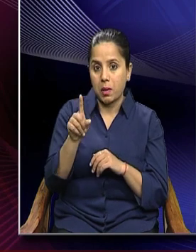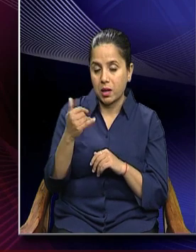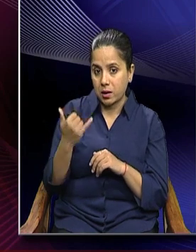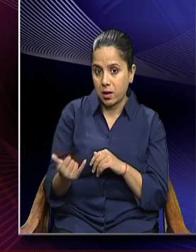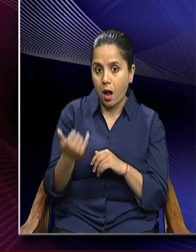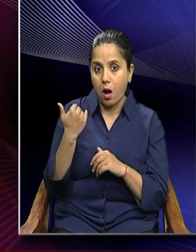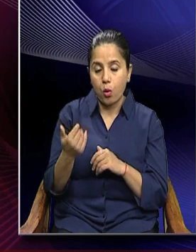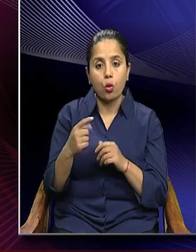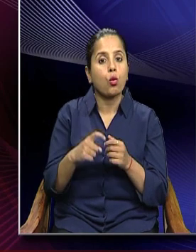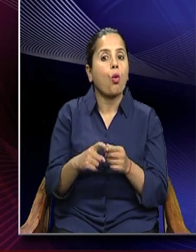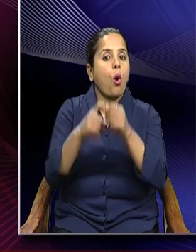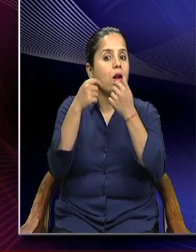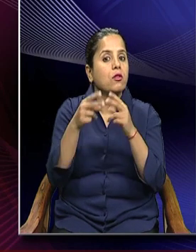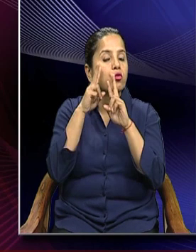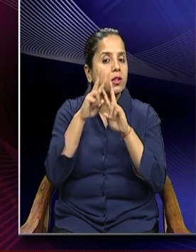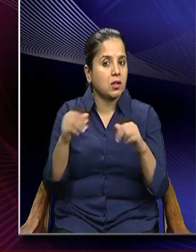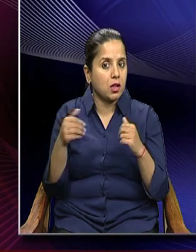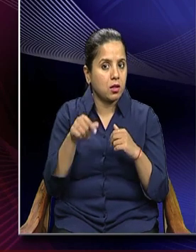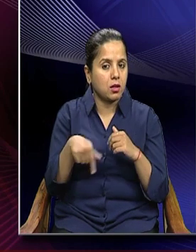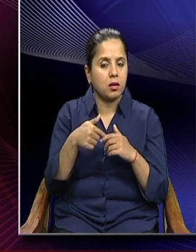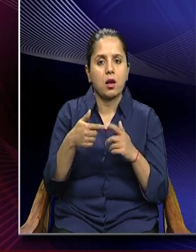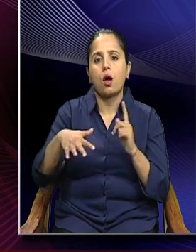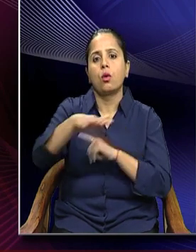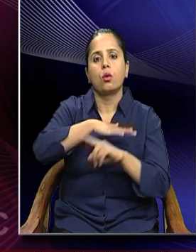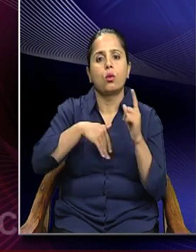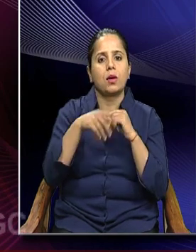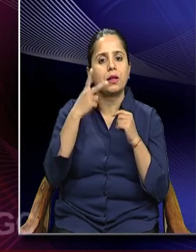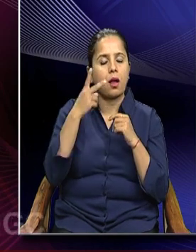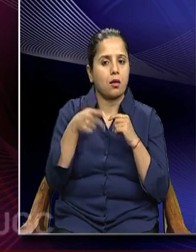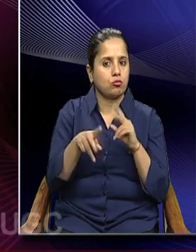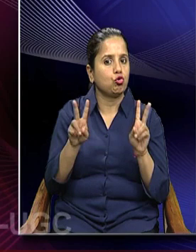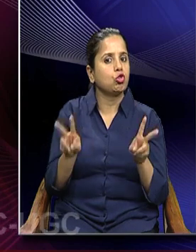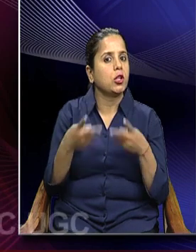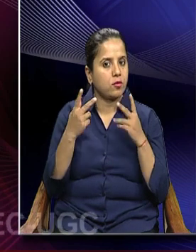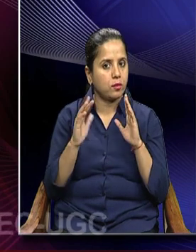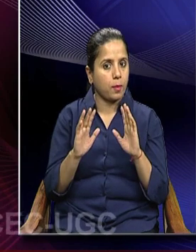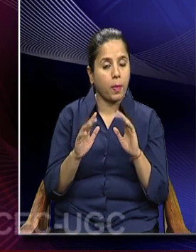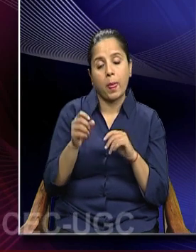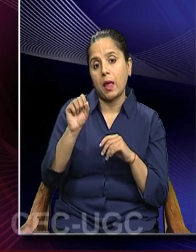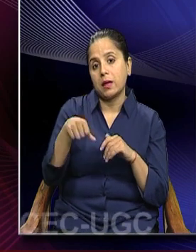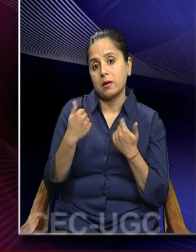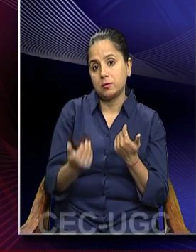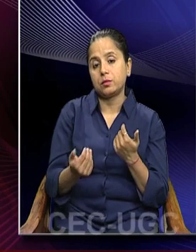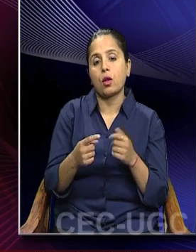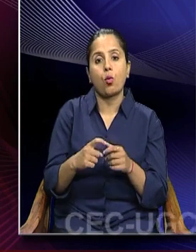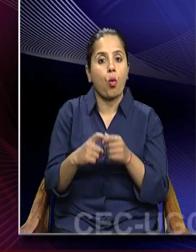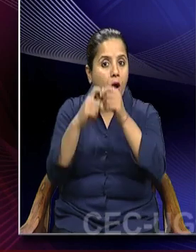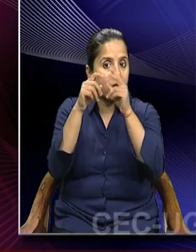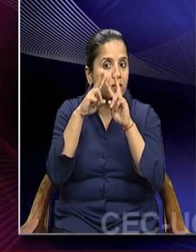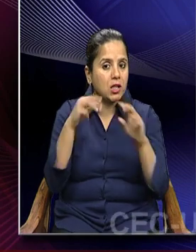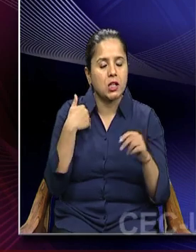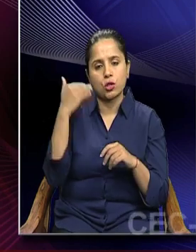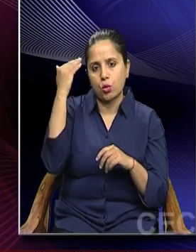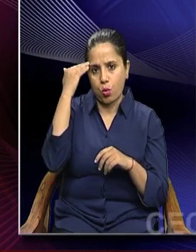the qualitative research is situationally constrained. Of course, in quantitative research we know